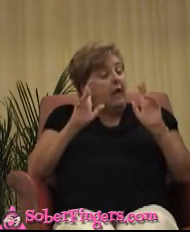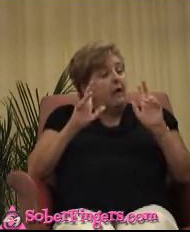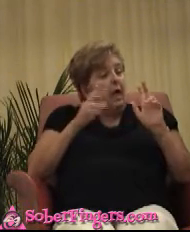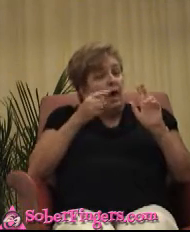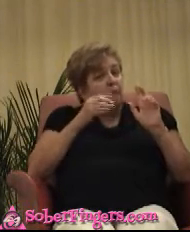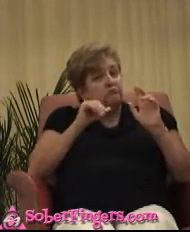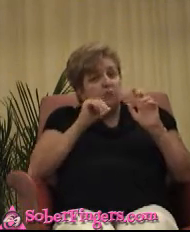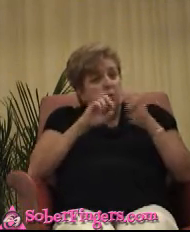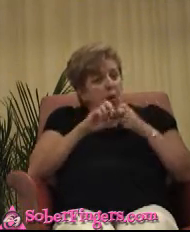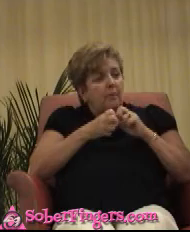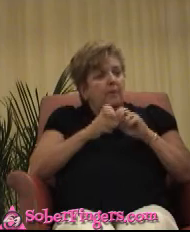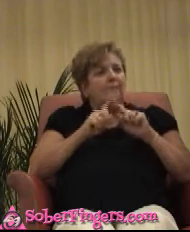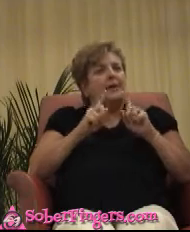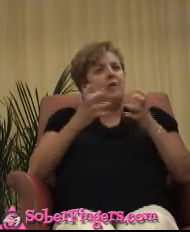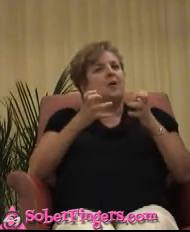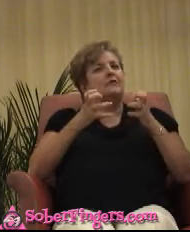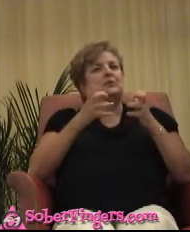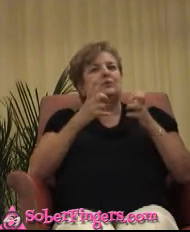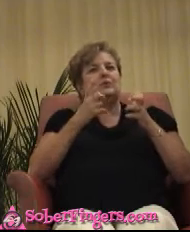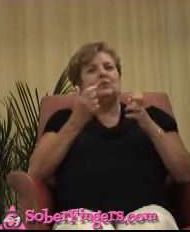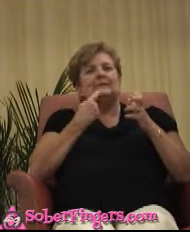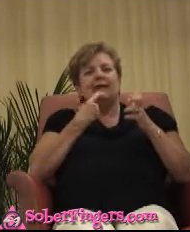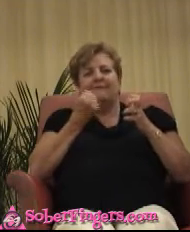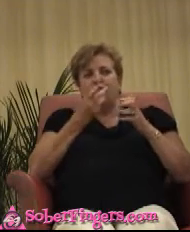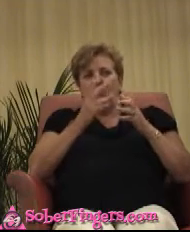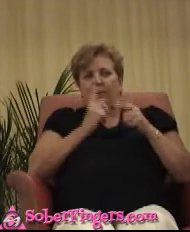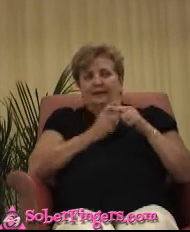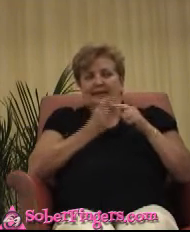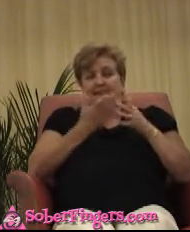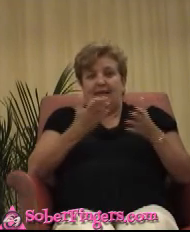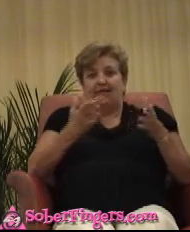But this past March the 9th, we just celebrated 45 years together.